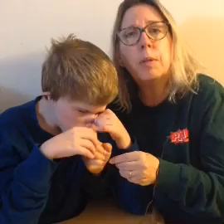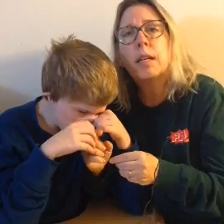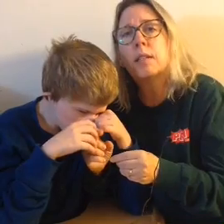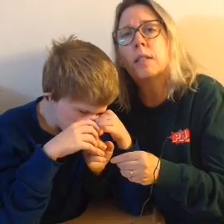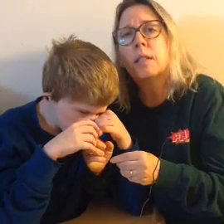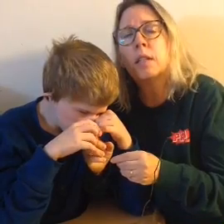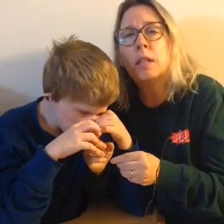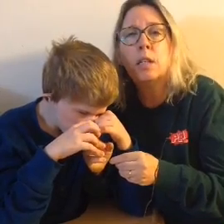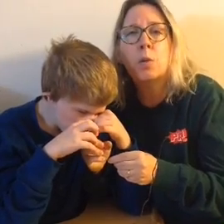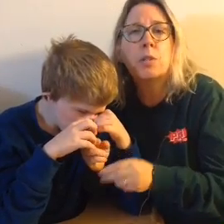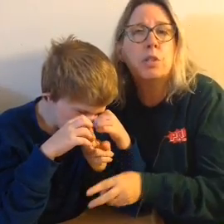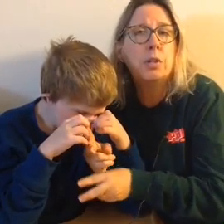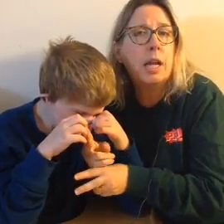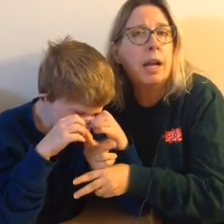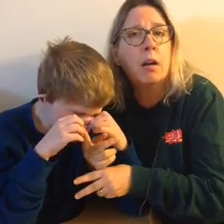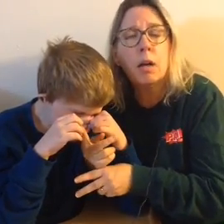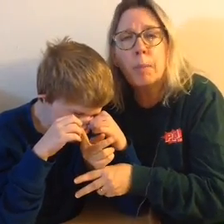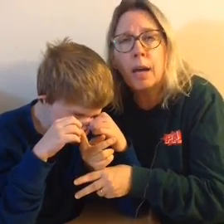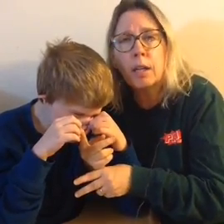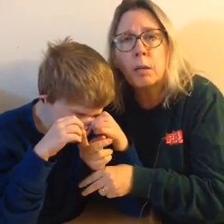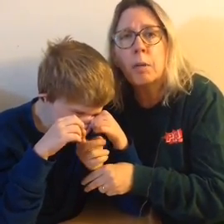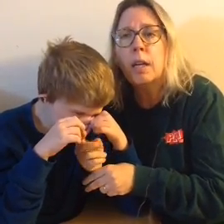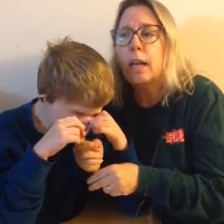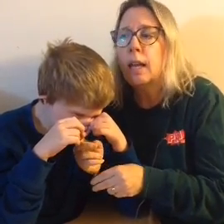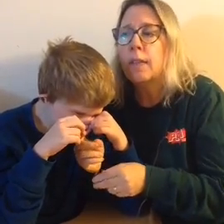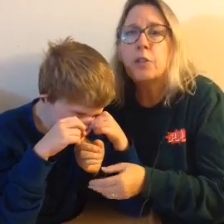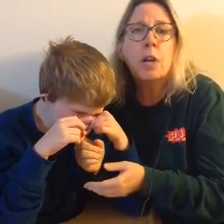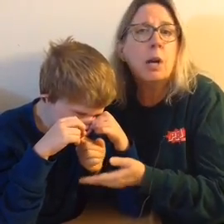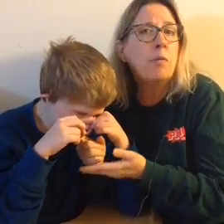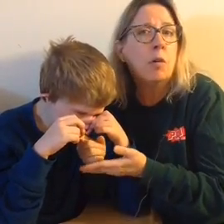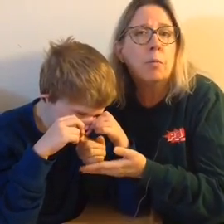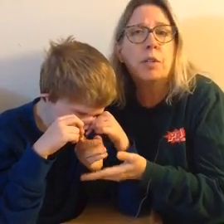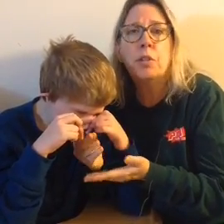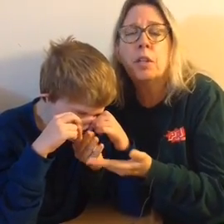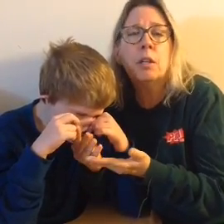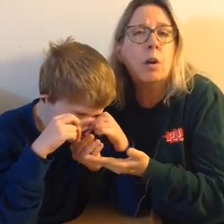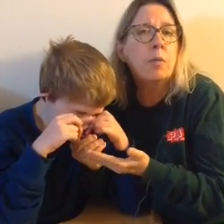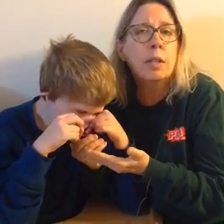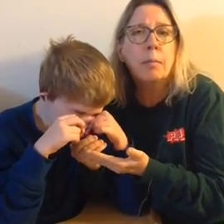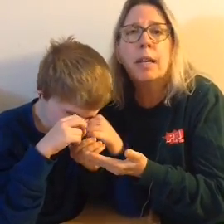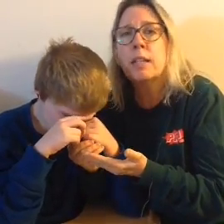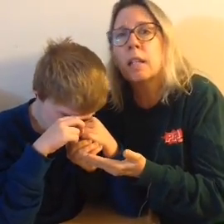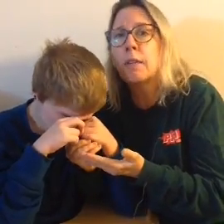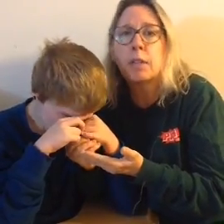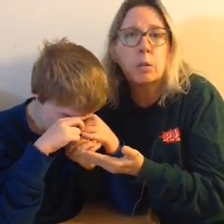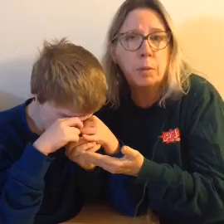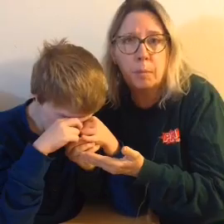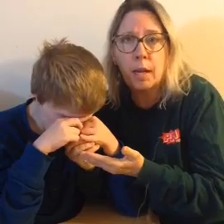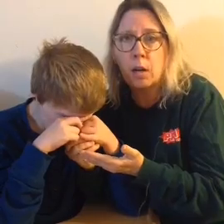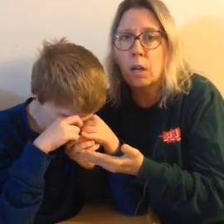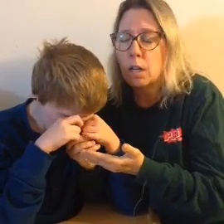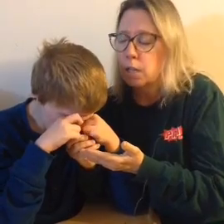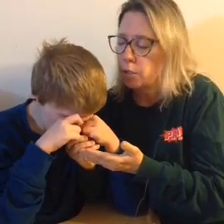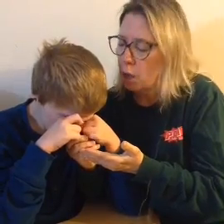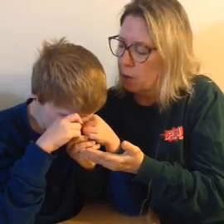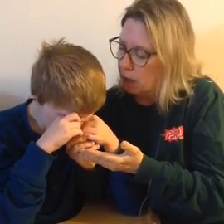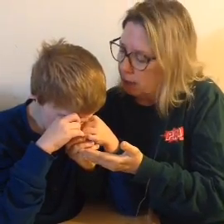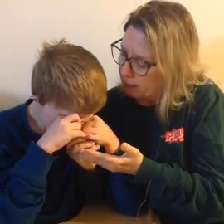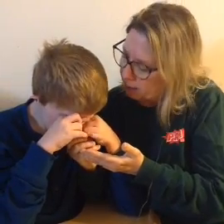because he knows that you care about him and that you're helpful, that you can hopefully make his life a little bit better. So again, these